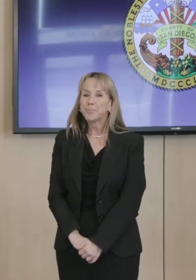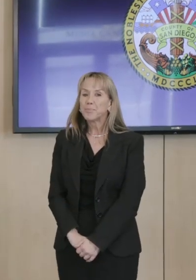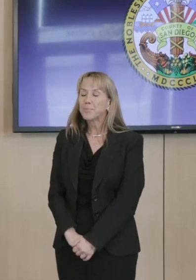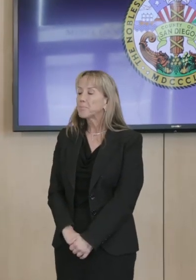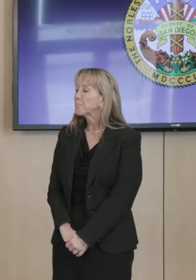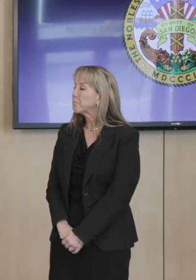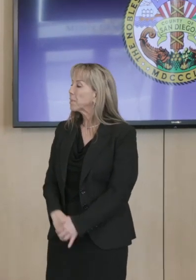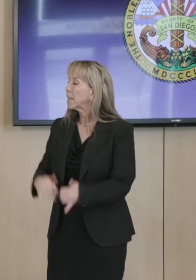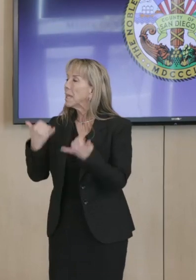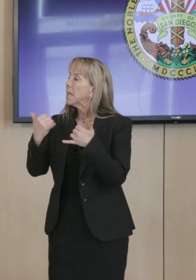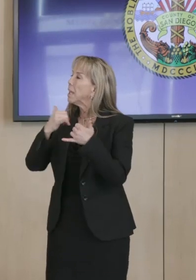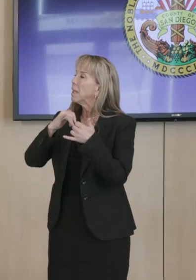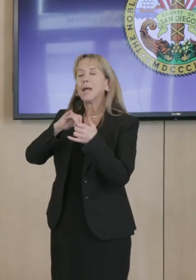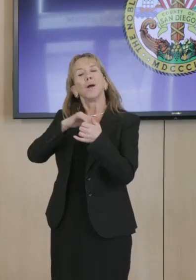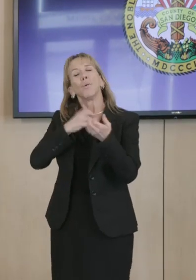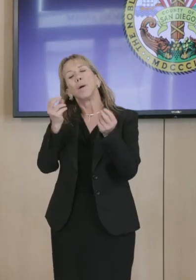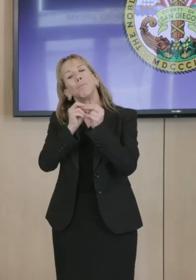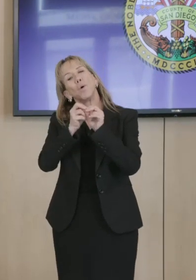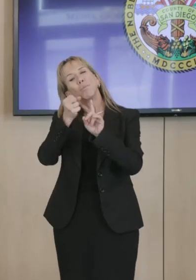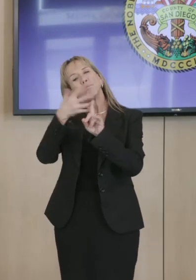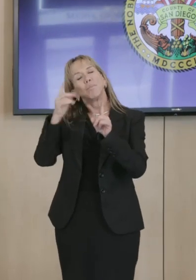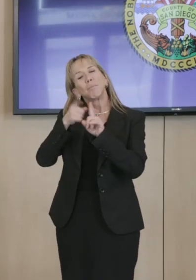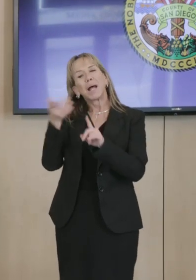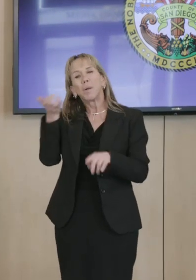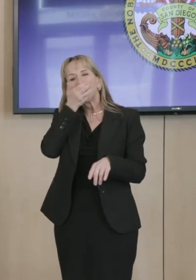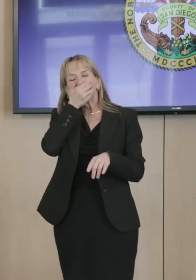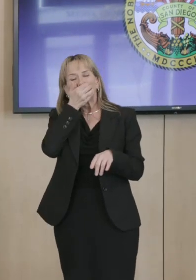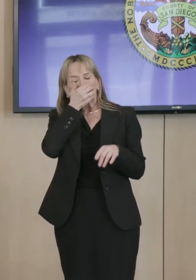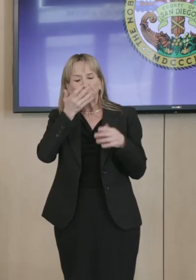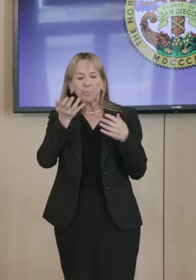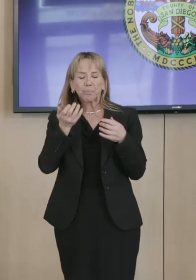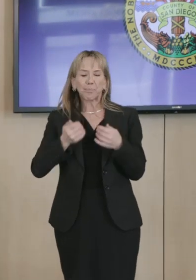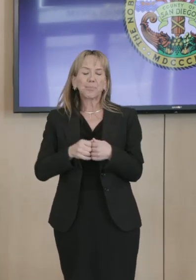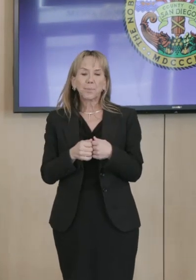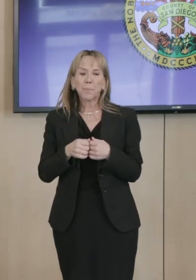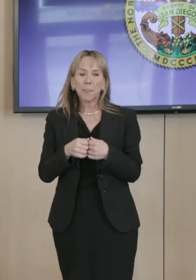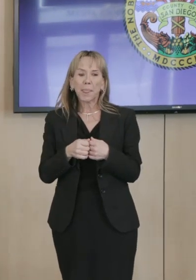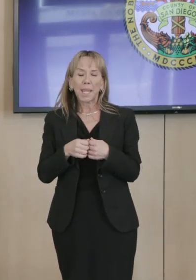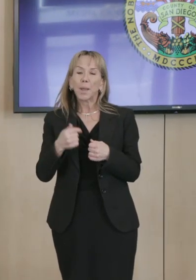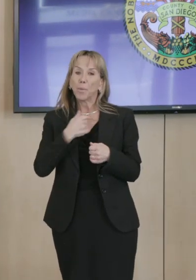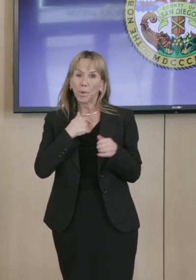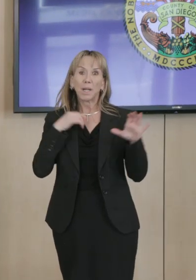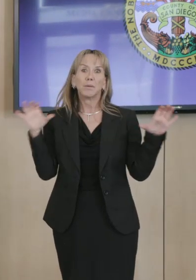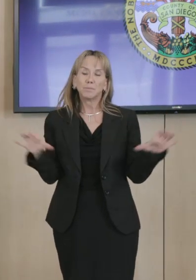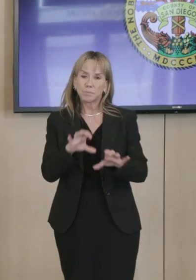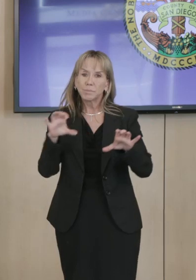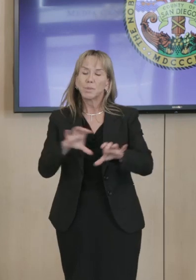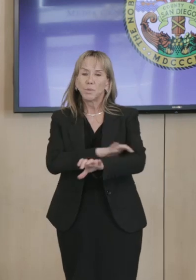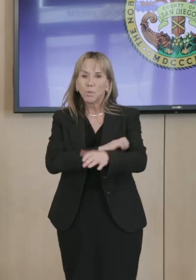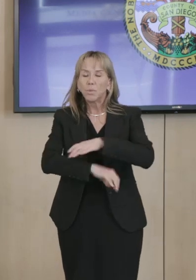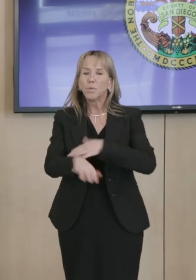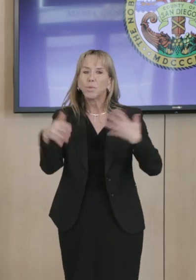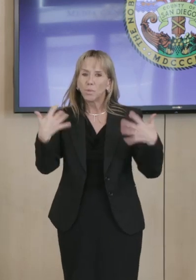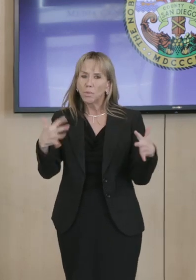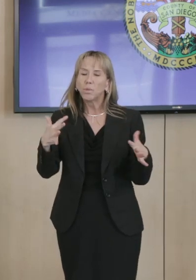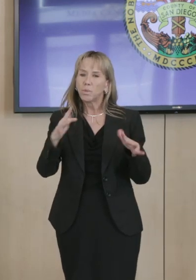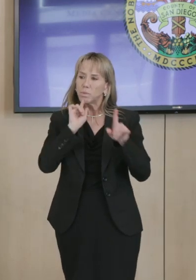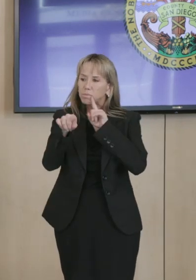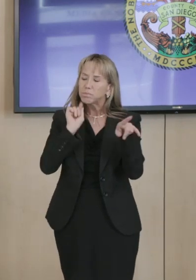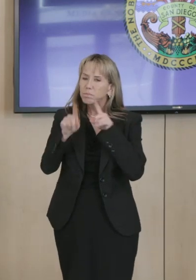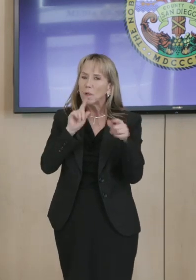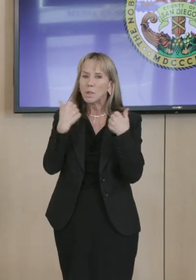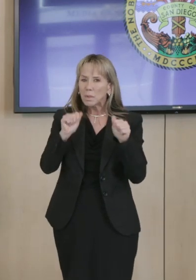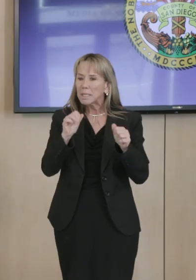Just to follow up on Rob's point about ventilators, we are doing everything we can to get as many as possible into San Diego